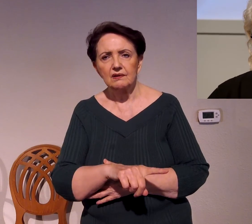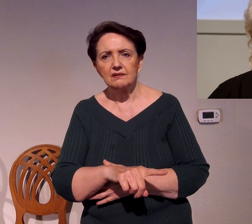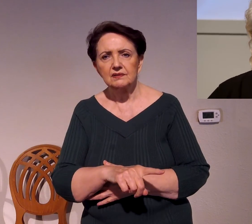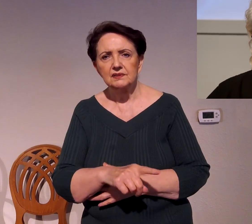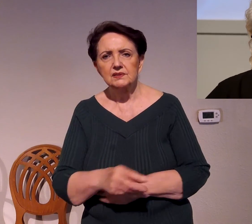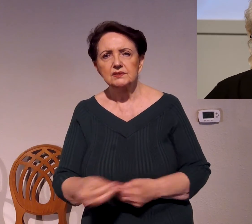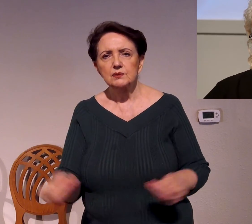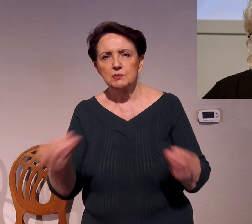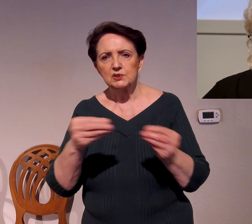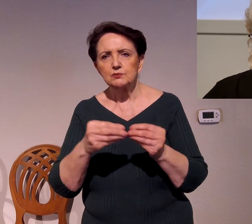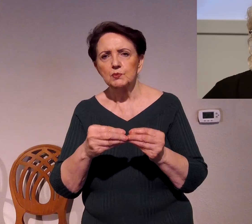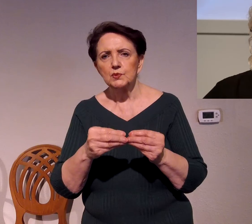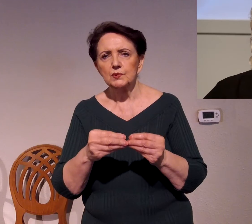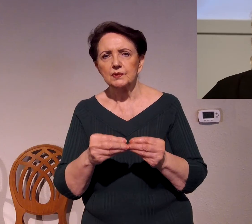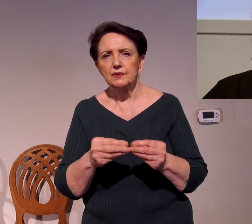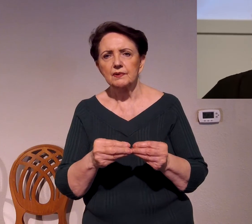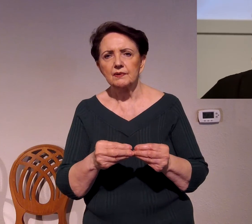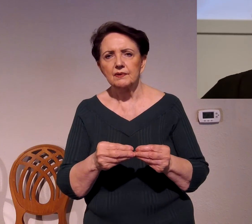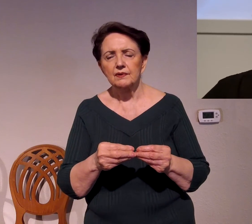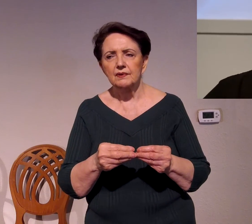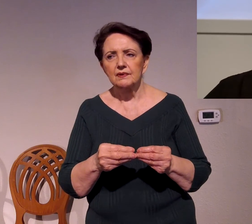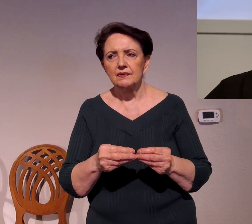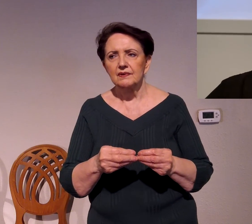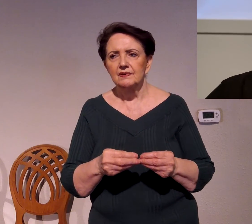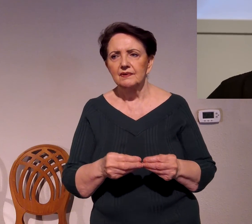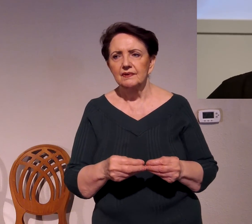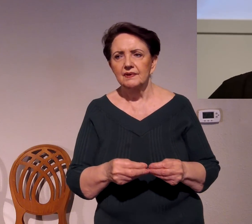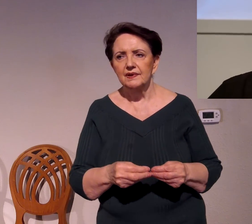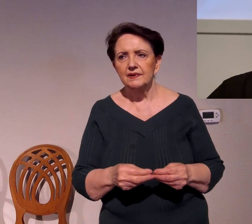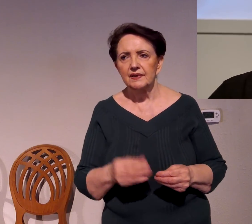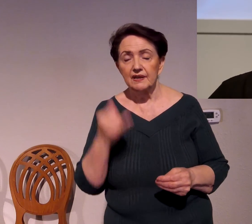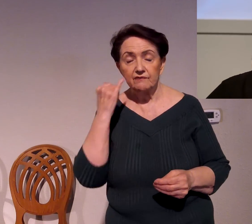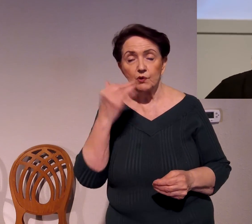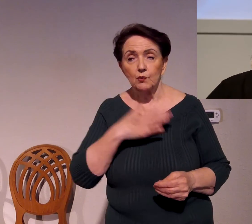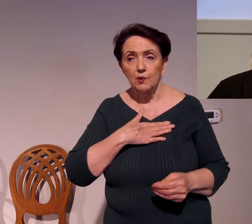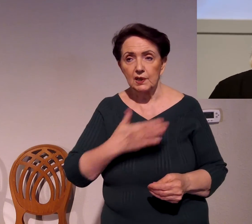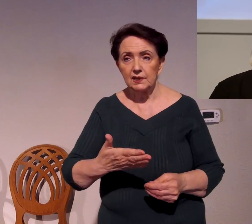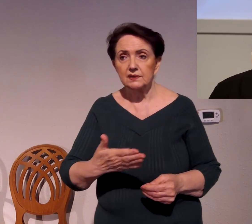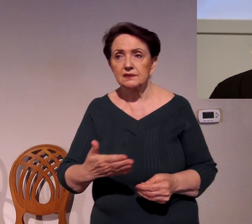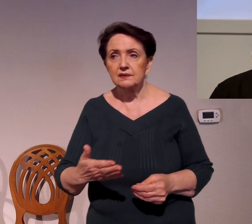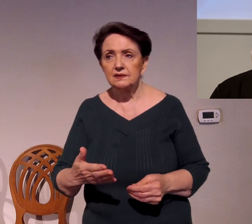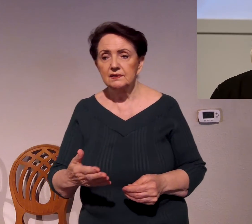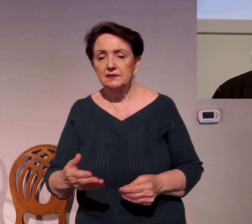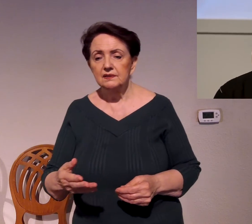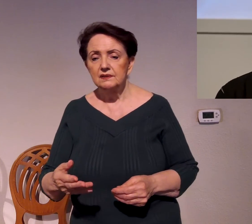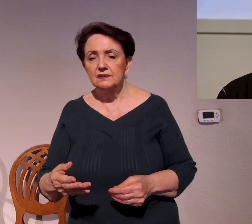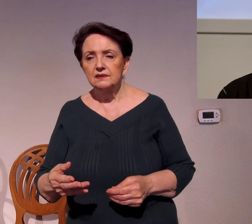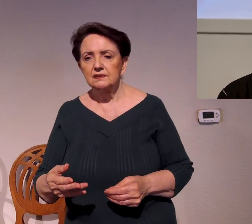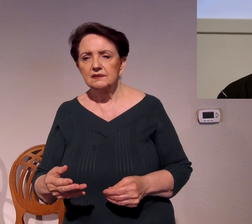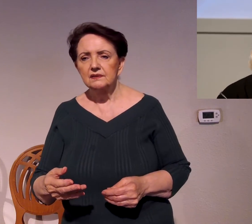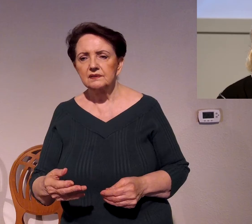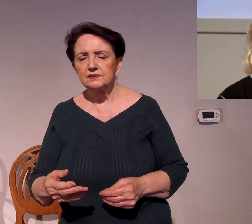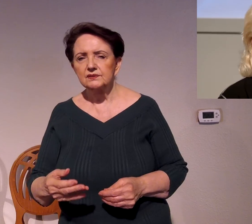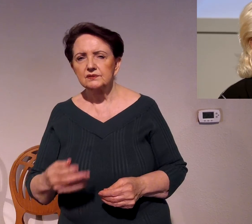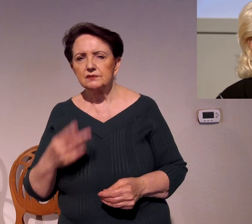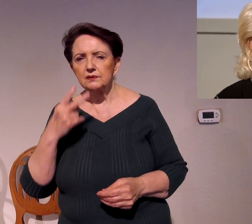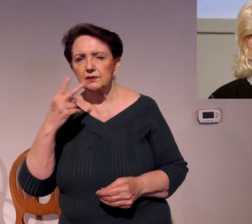more comes into being if we're willing to look for the long haul. I call